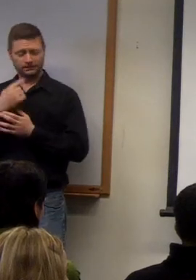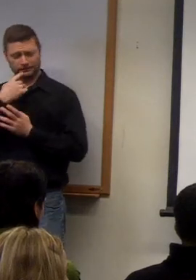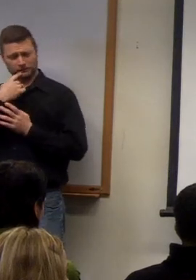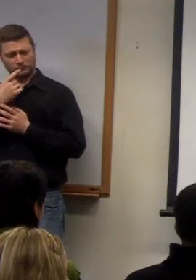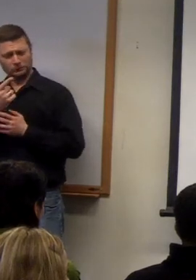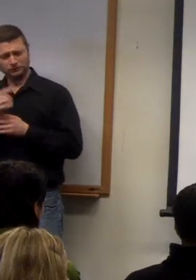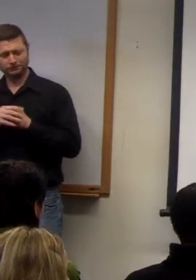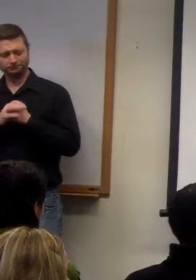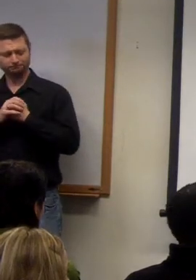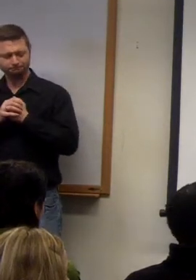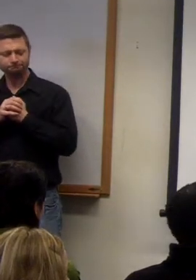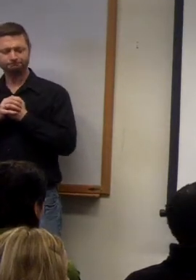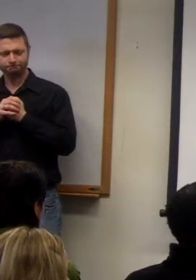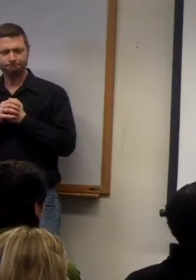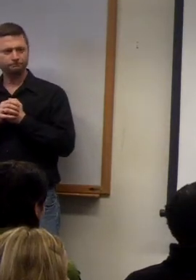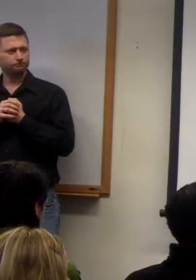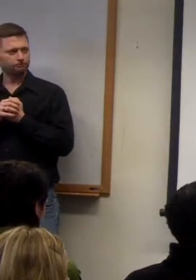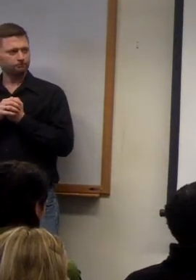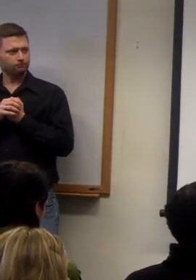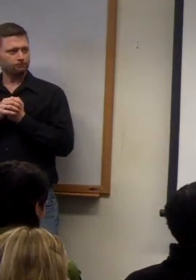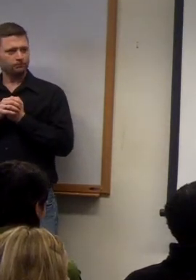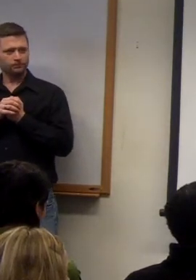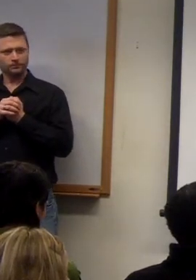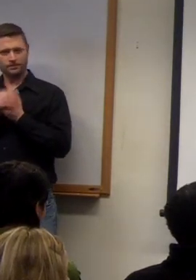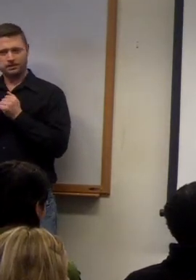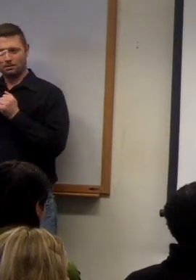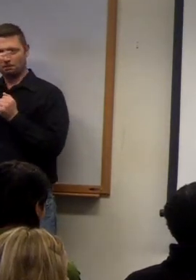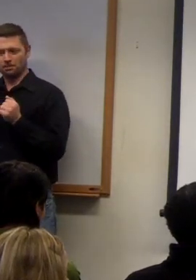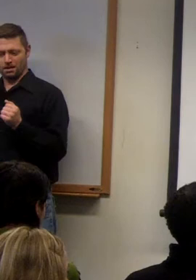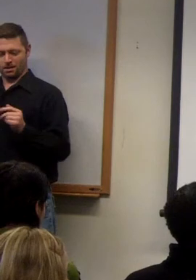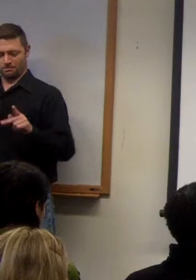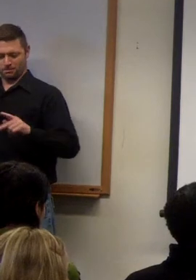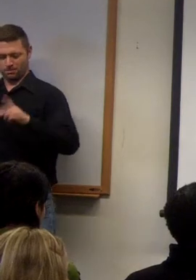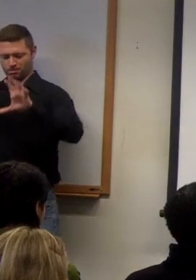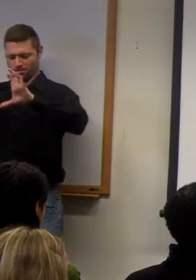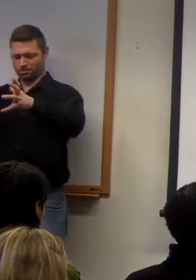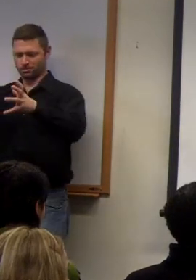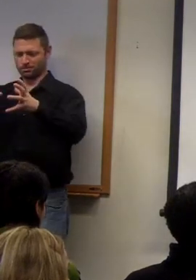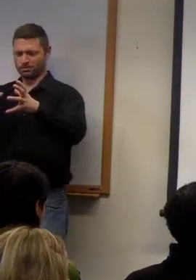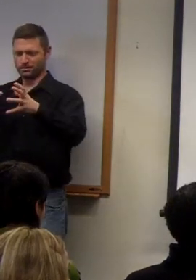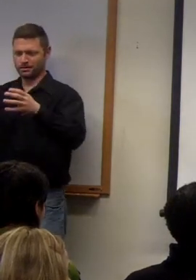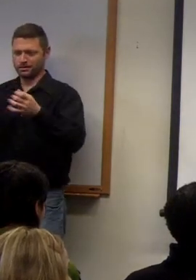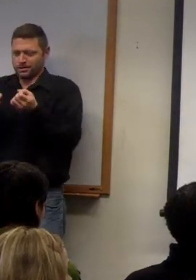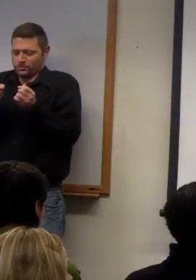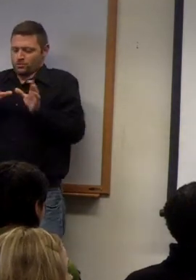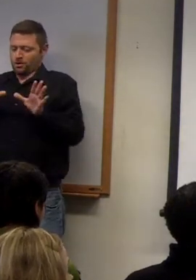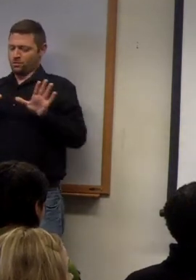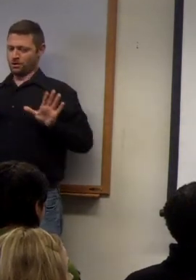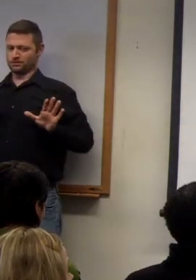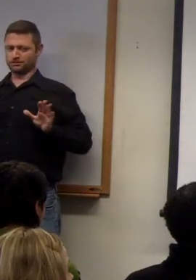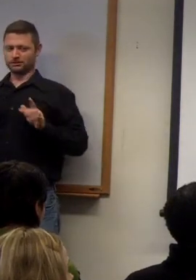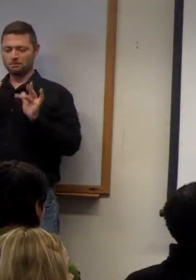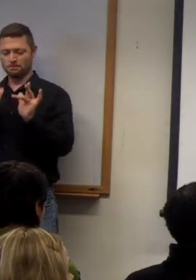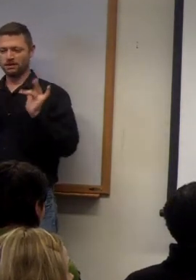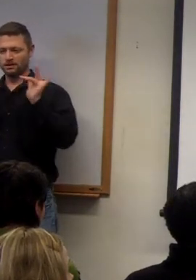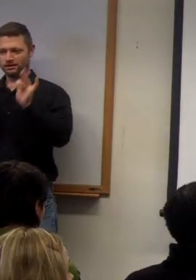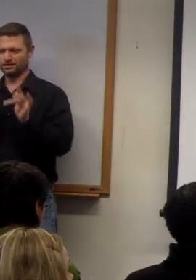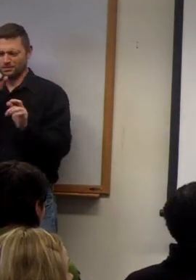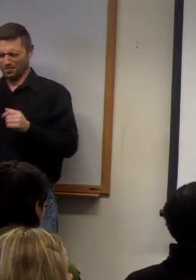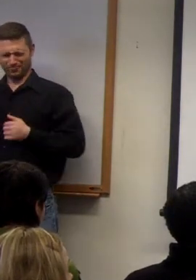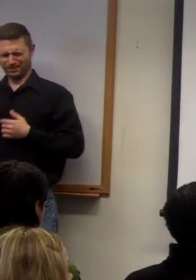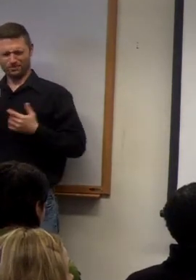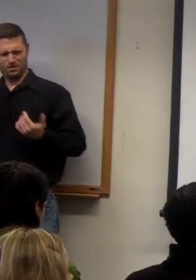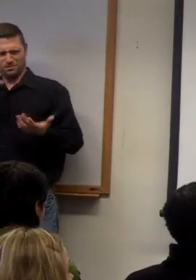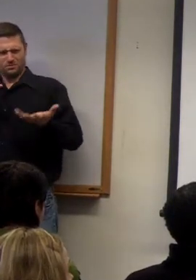to her, I said, black people do not want pity. Black people do not want